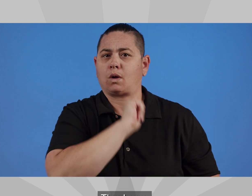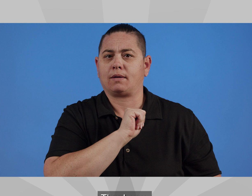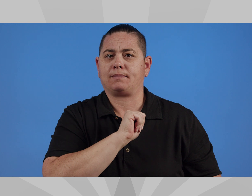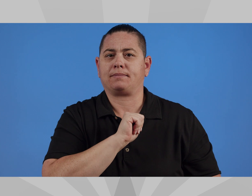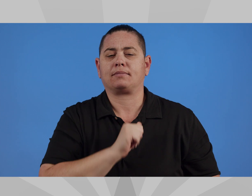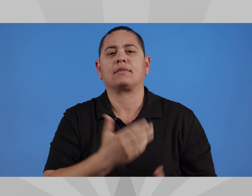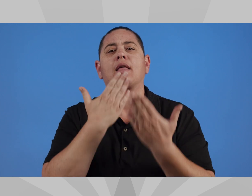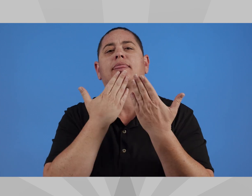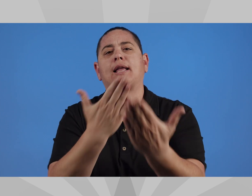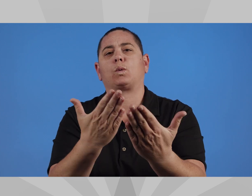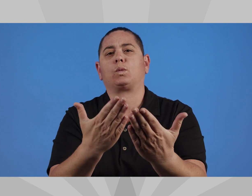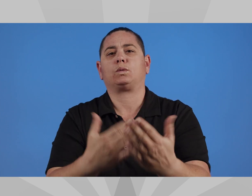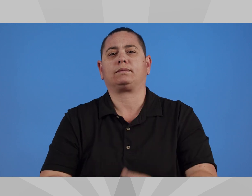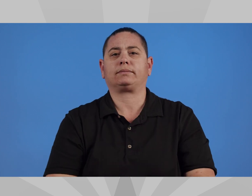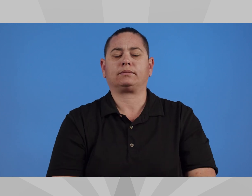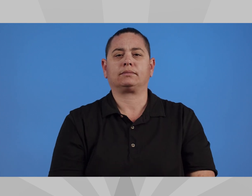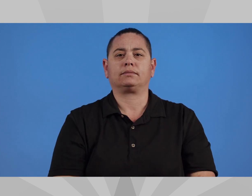Thank you.